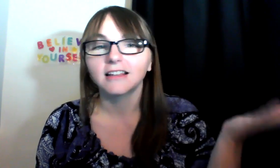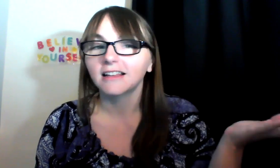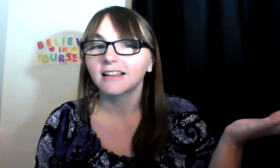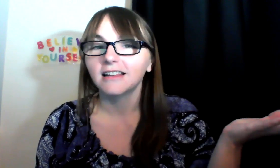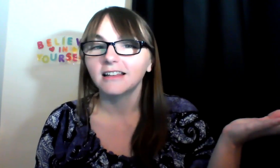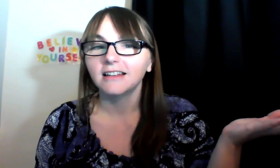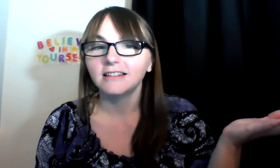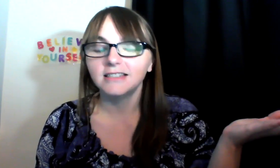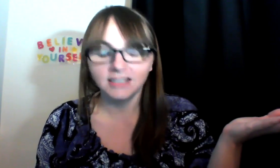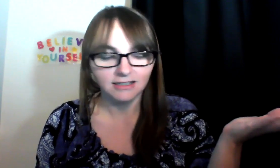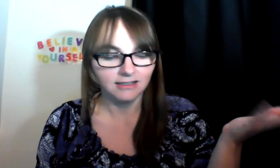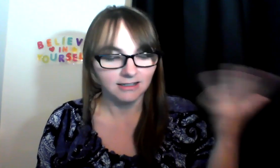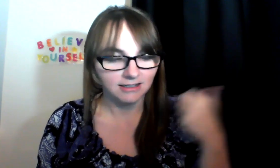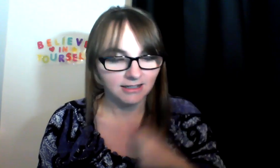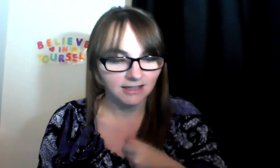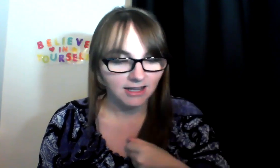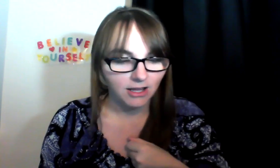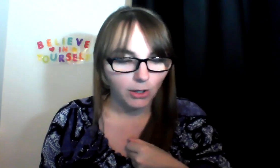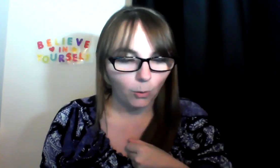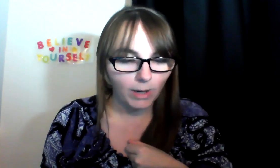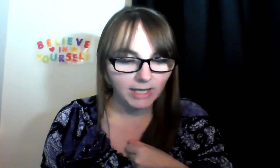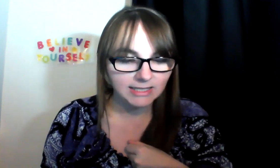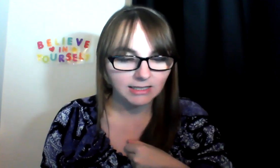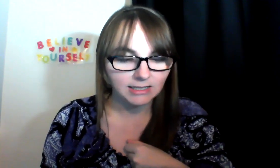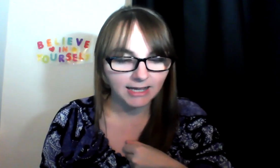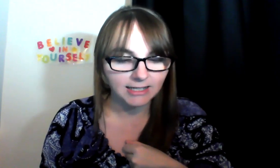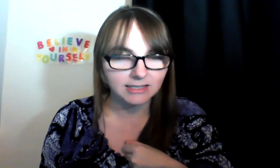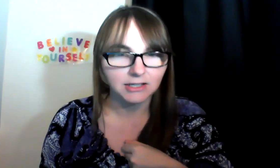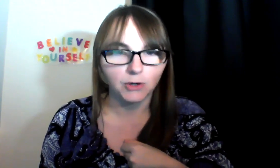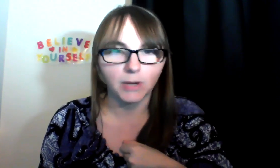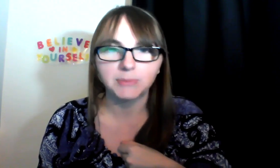T. Wes likes grapes.